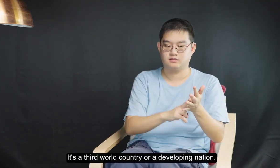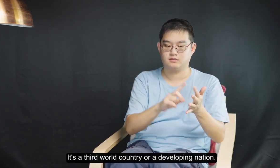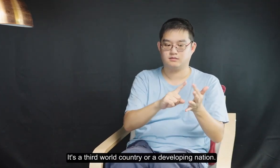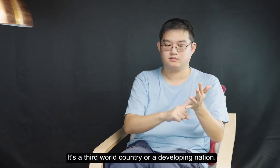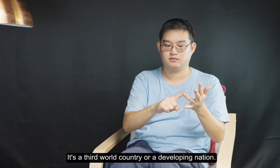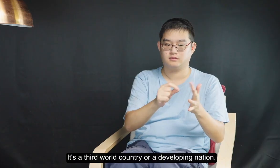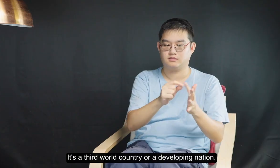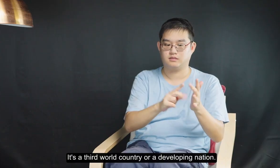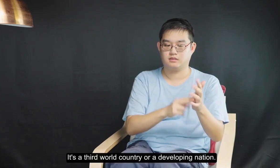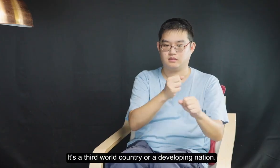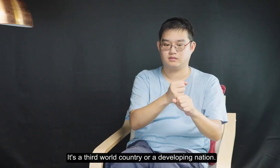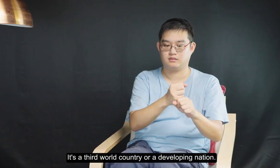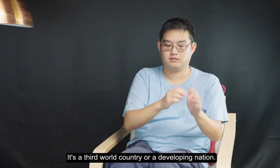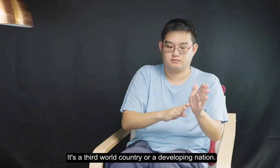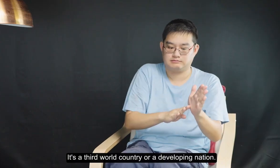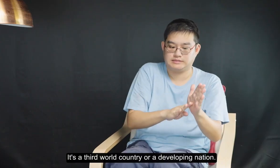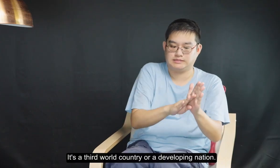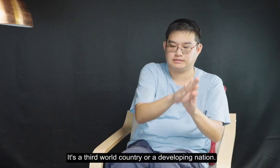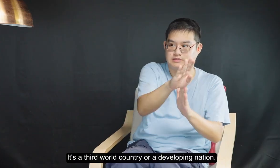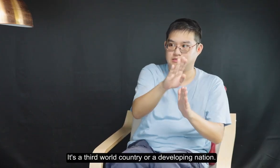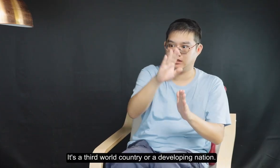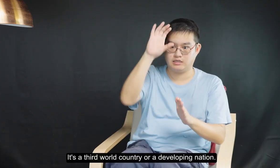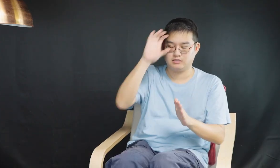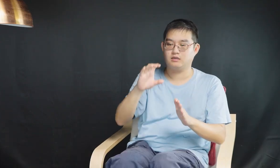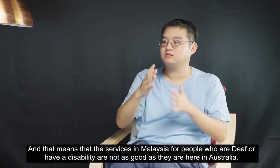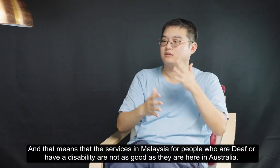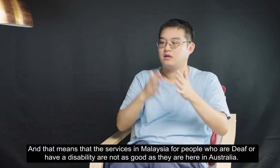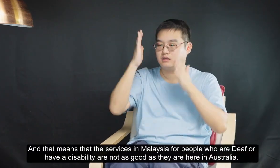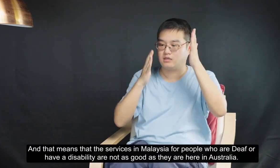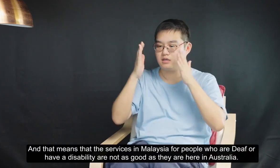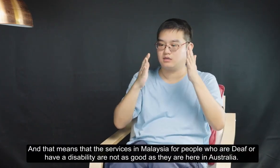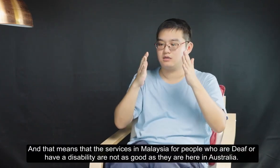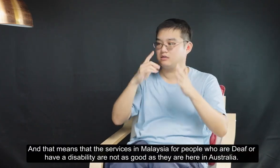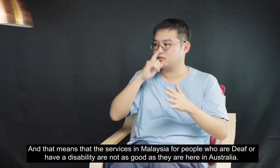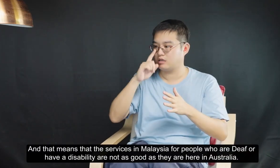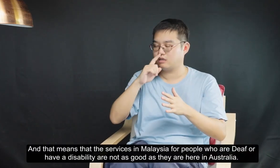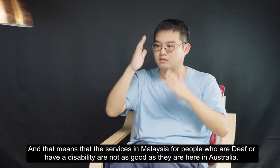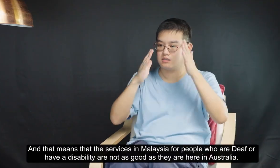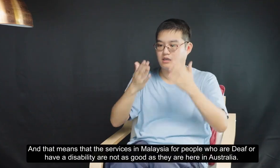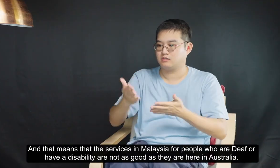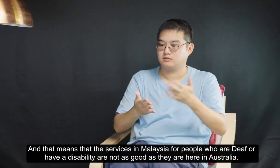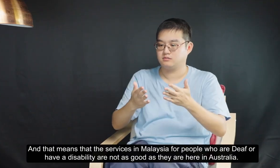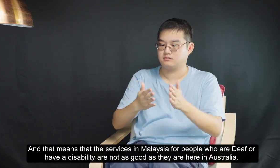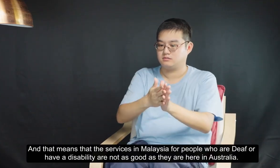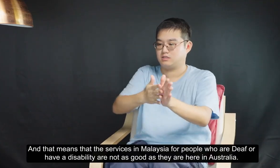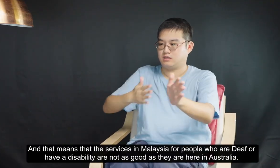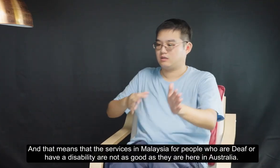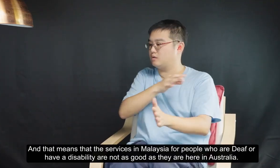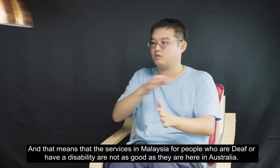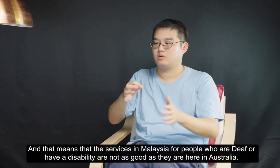or a developing nation. And that means that the services in Malaysia for people